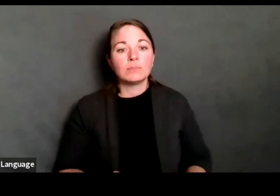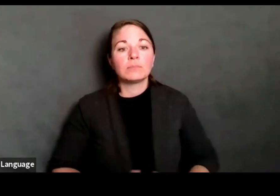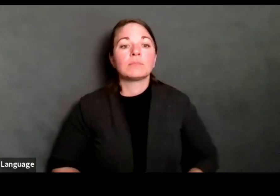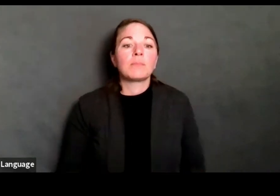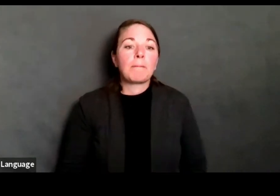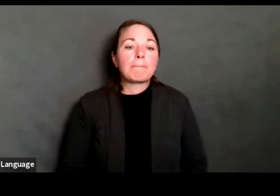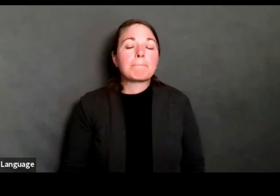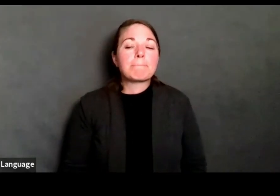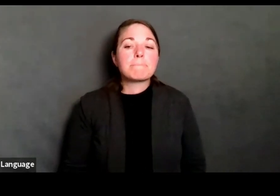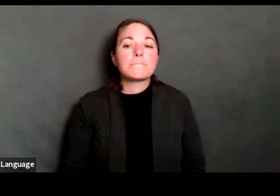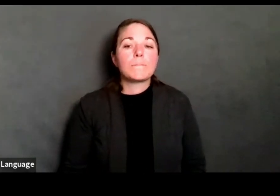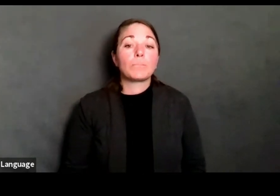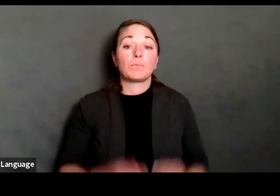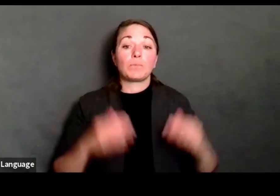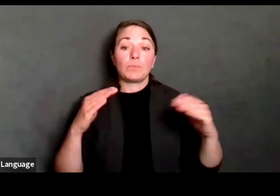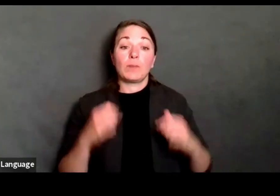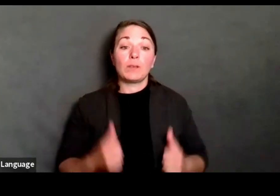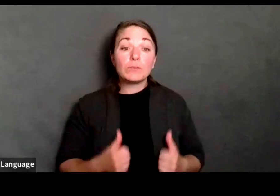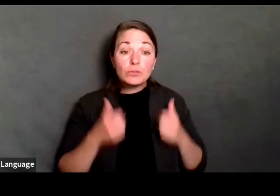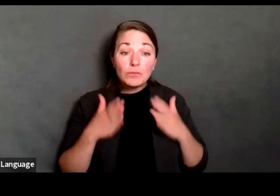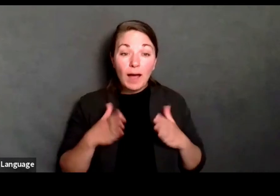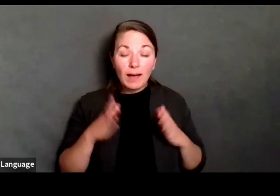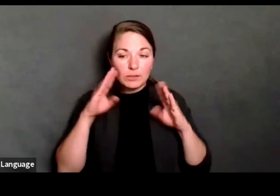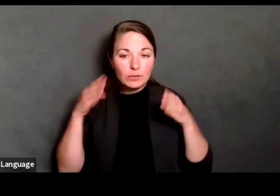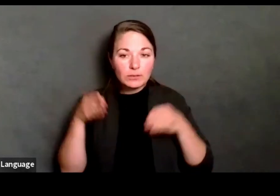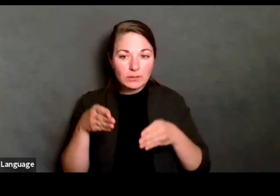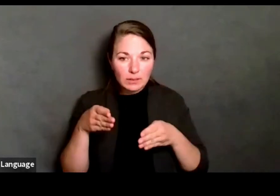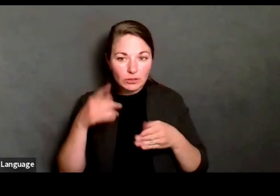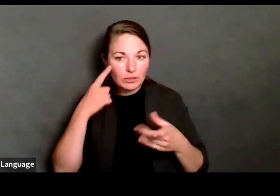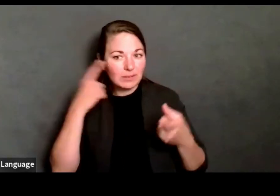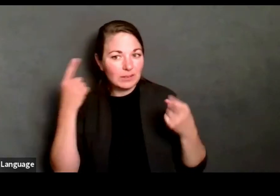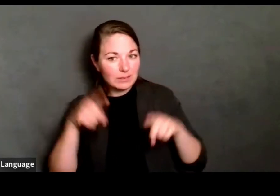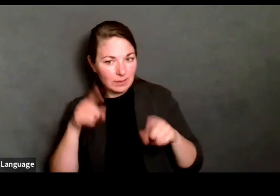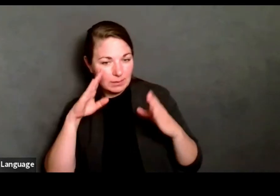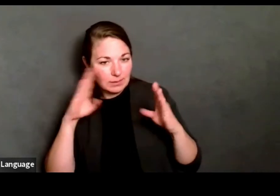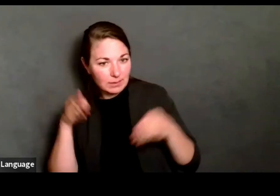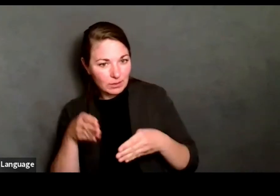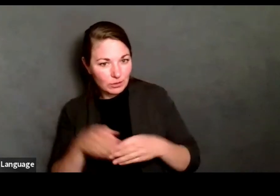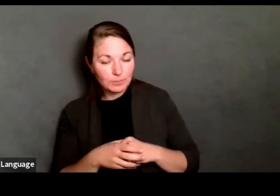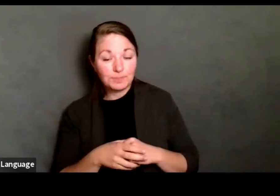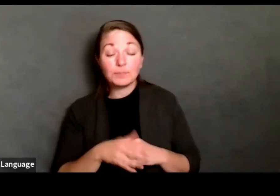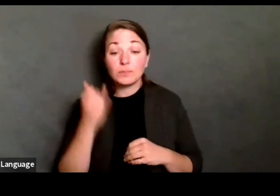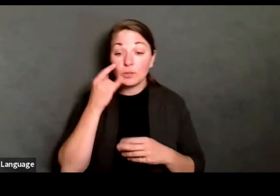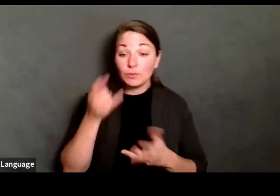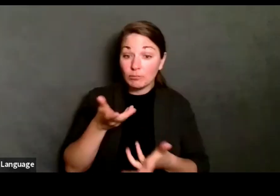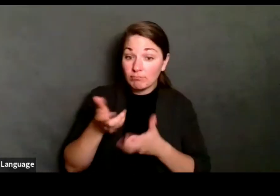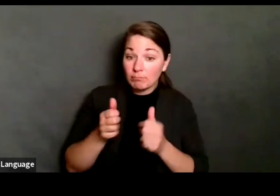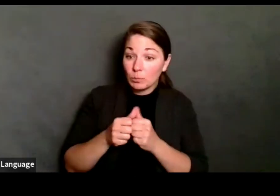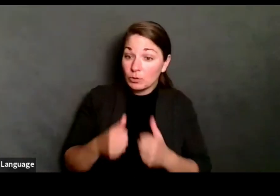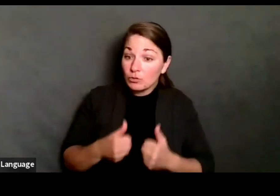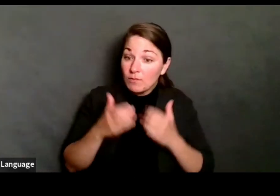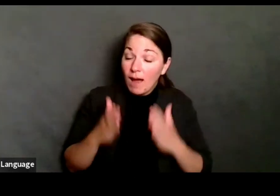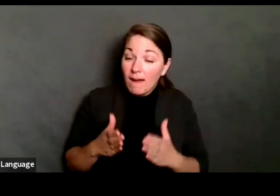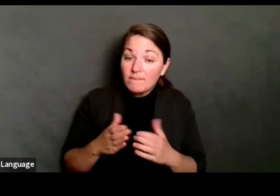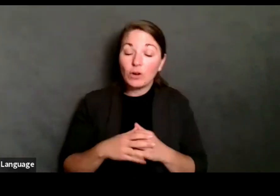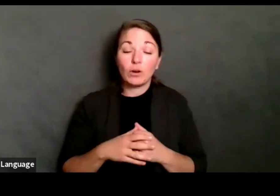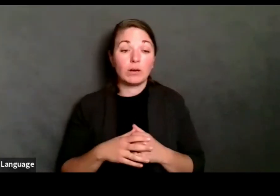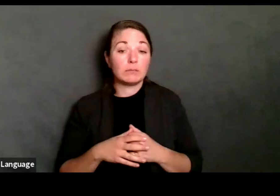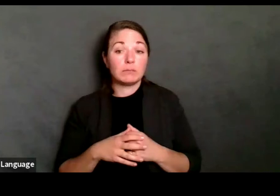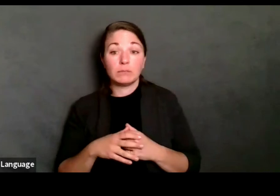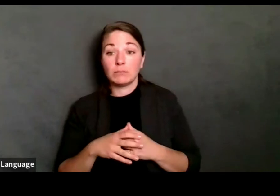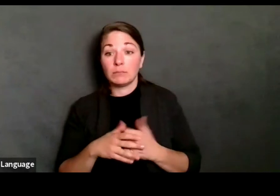survivor-centered, consent-centered practices. When you're working with a survivor, whether during a safe exam or while providing medical care in the